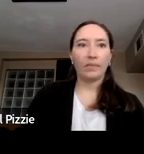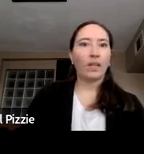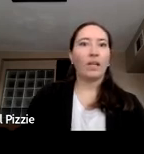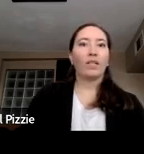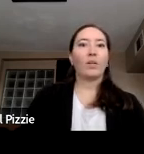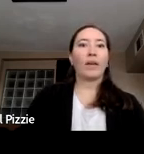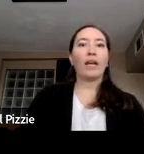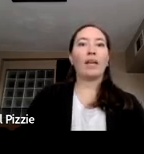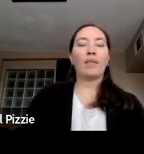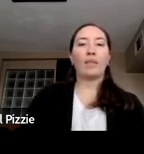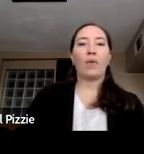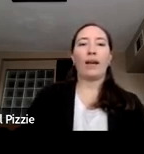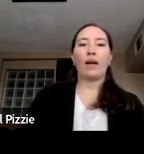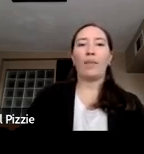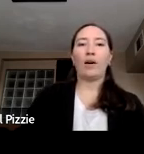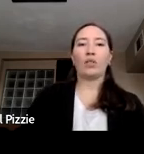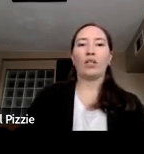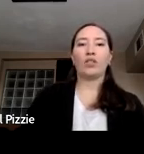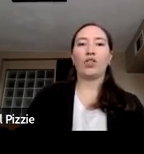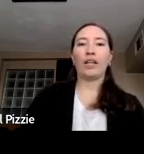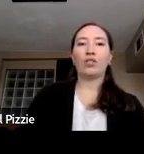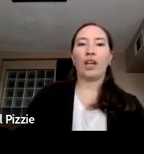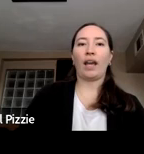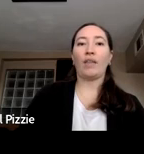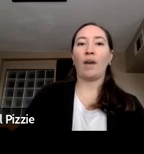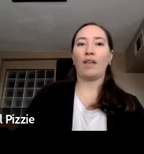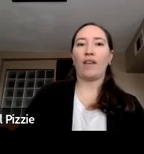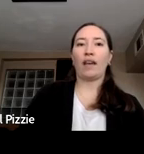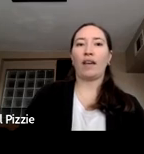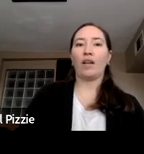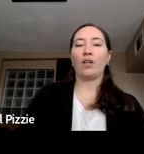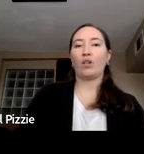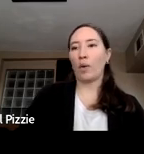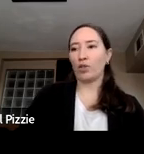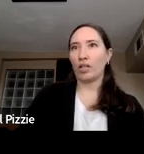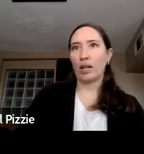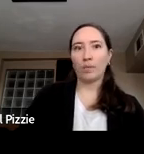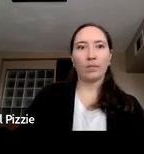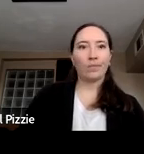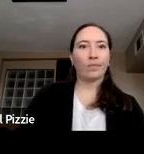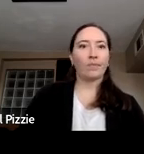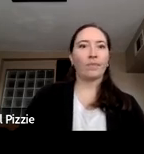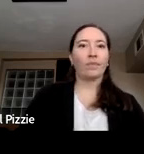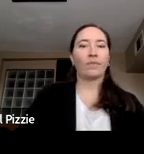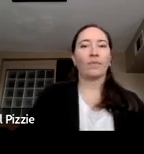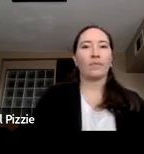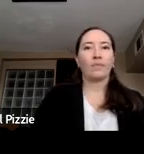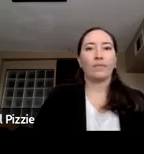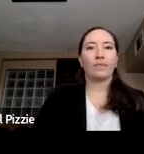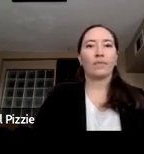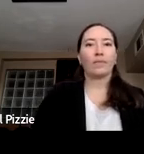Okay, so again, I made the point about changing and modifying your question names.